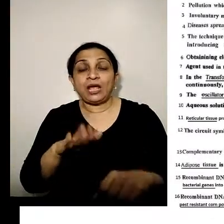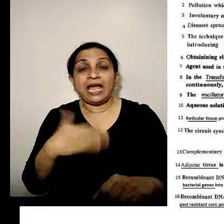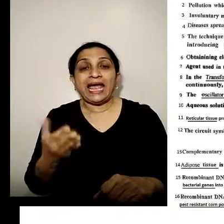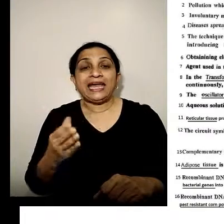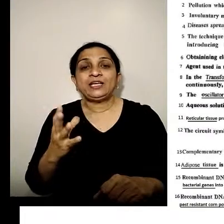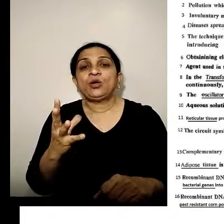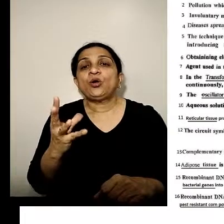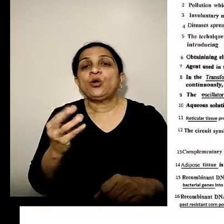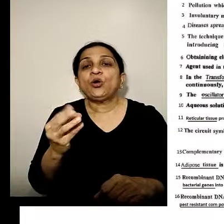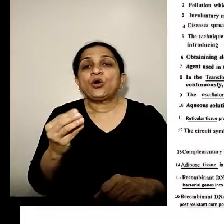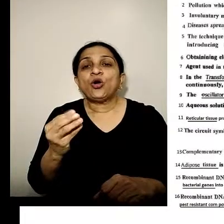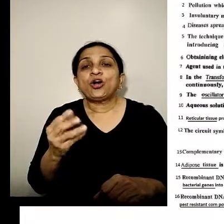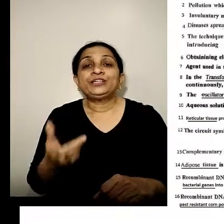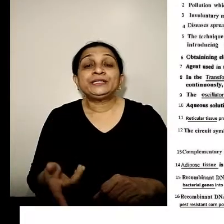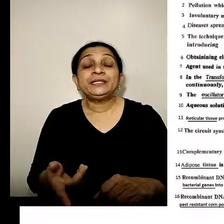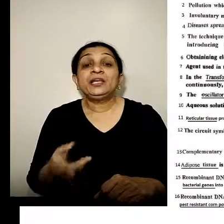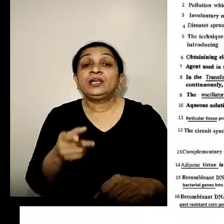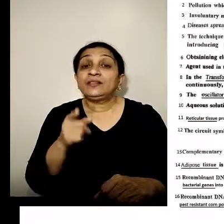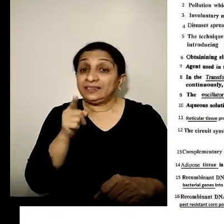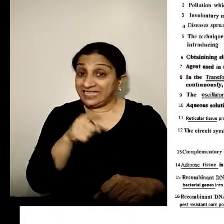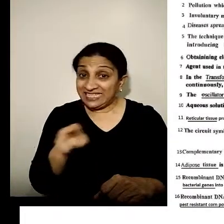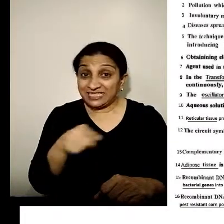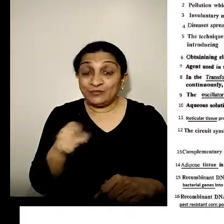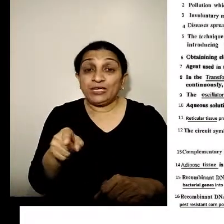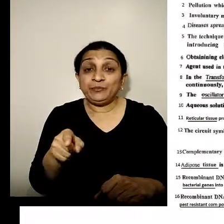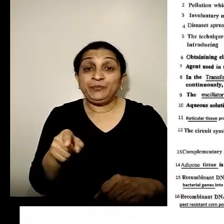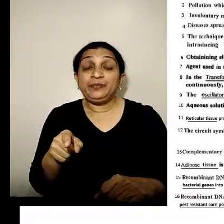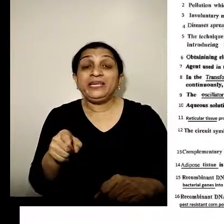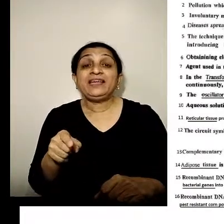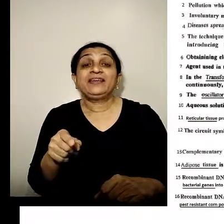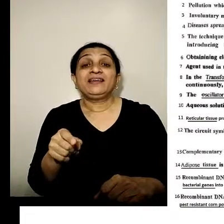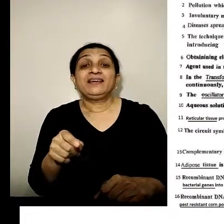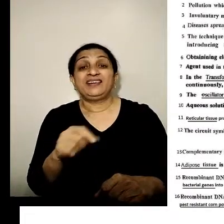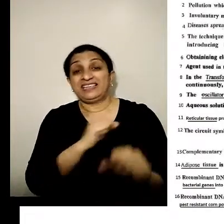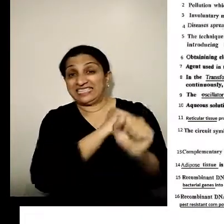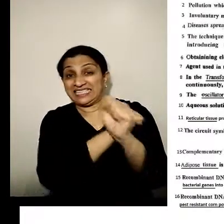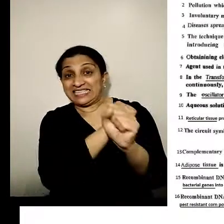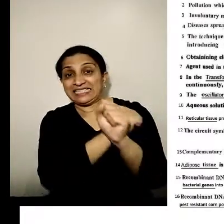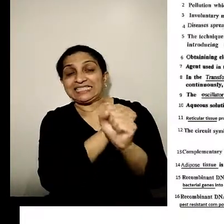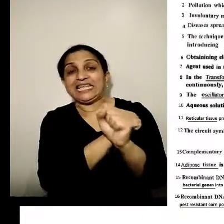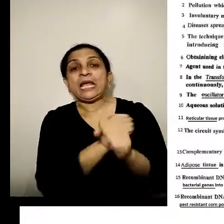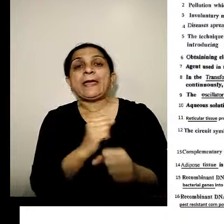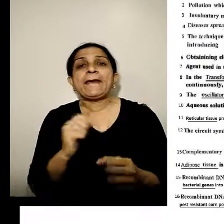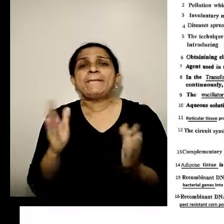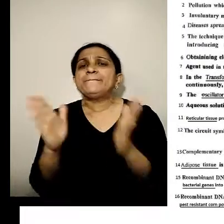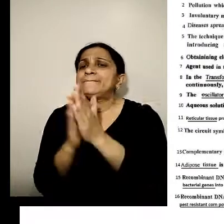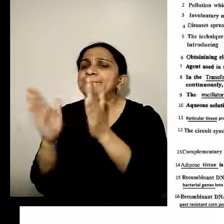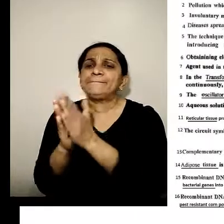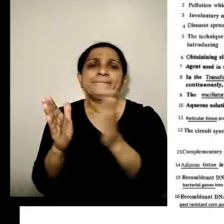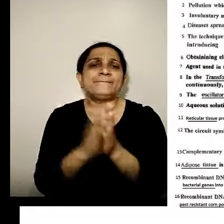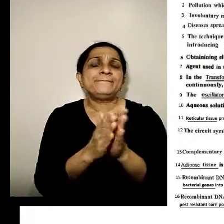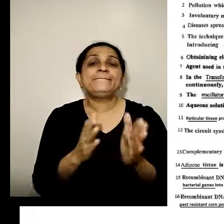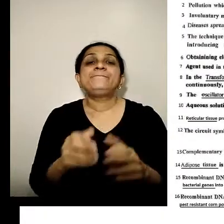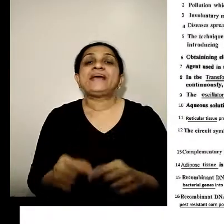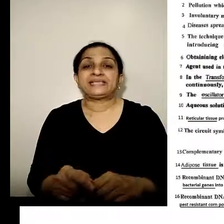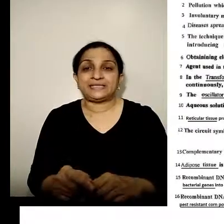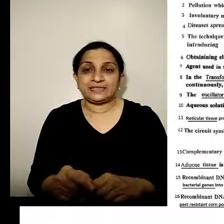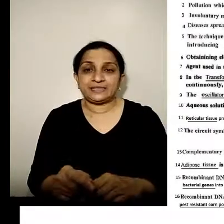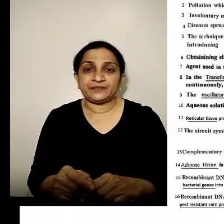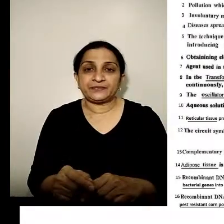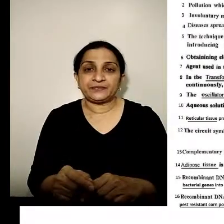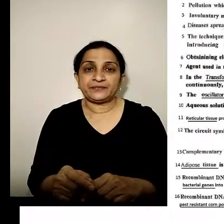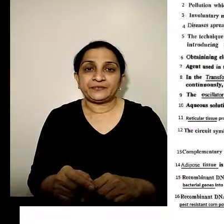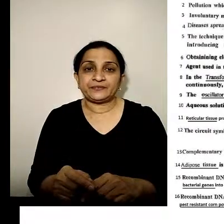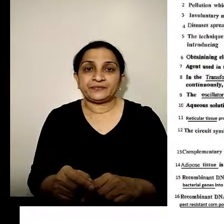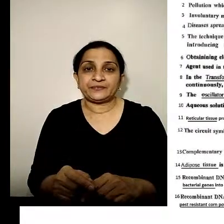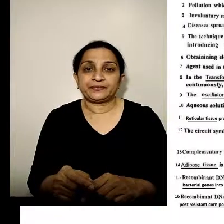potato and cotton. These will be resisting pests.